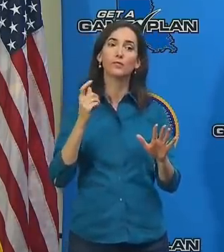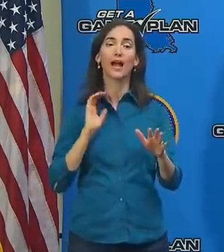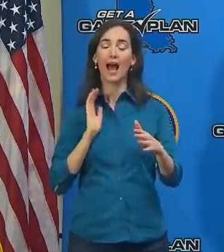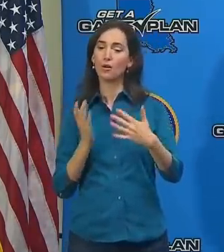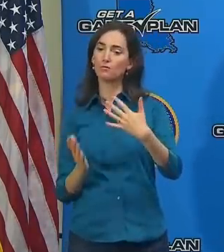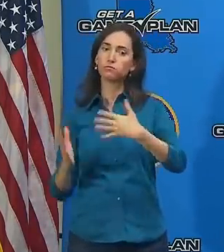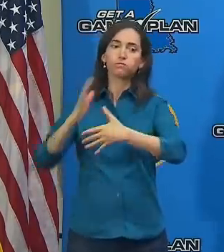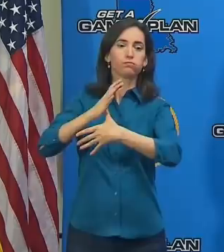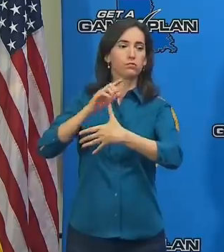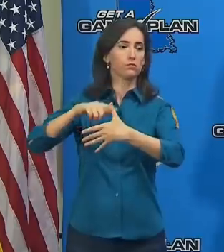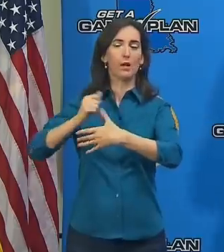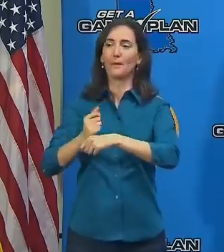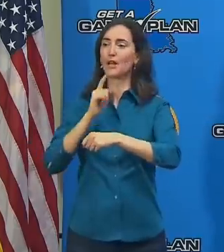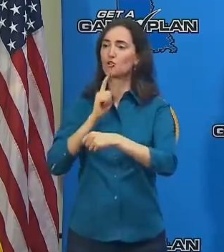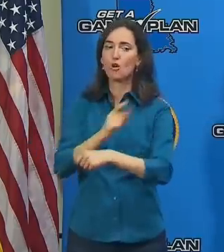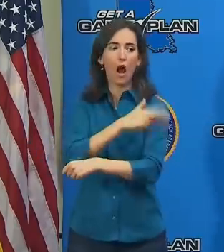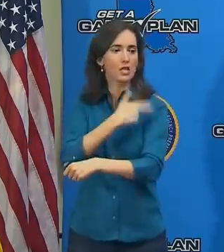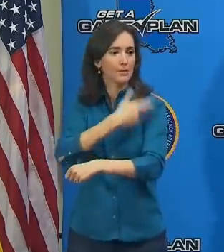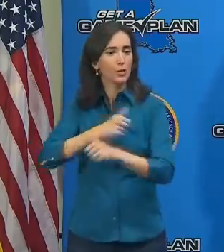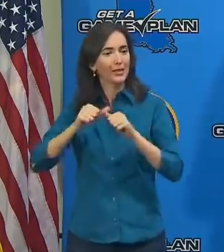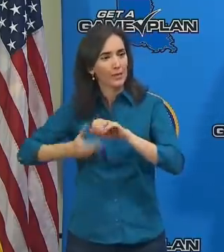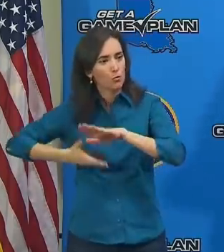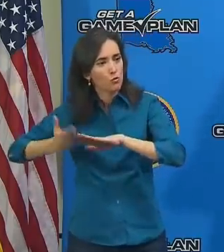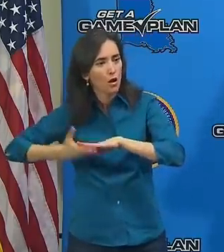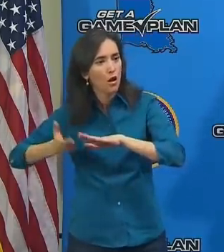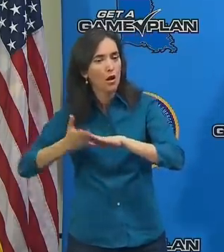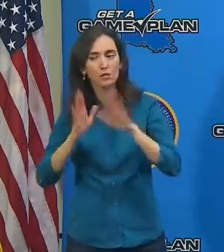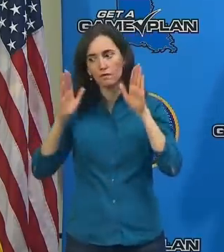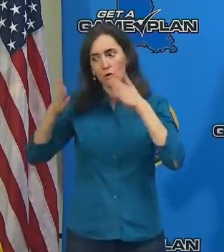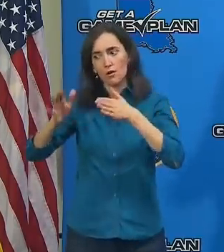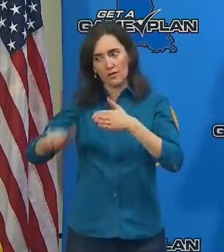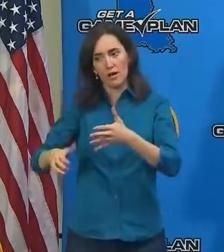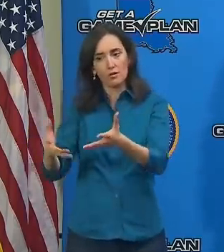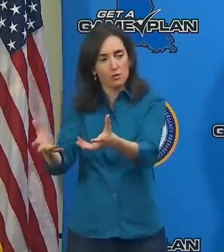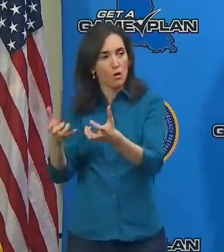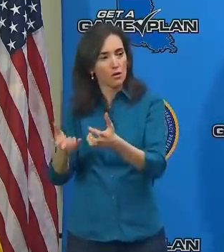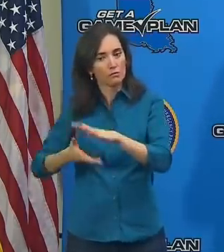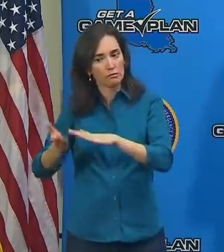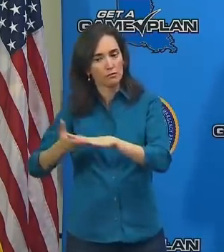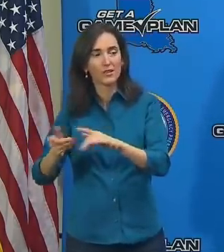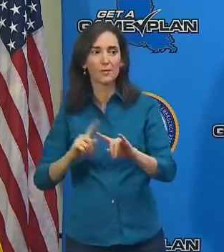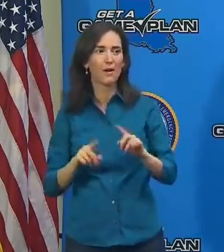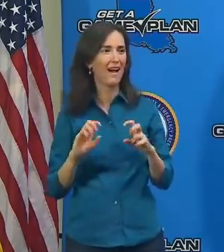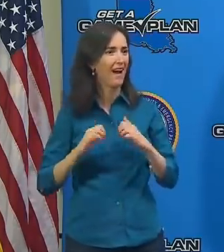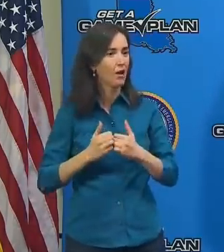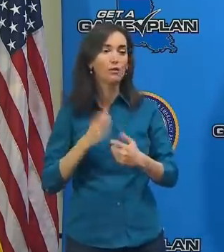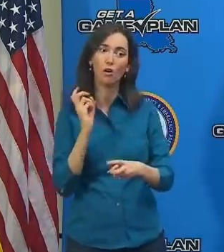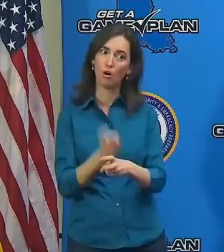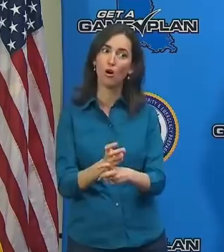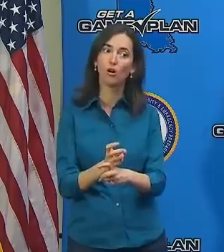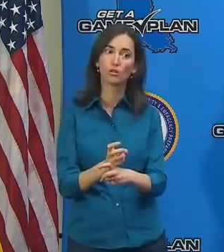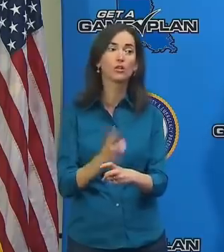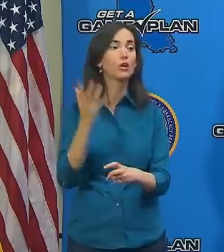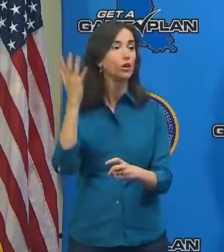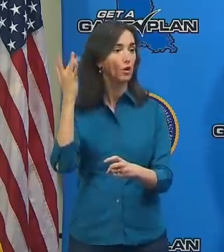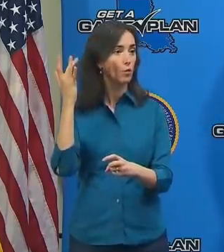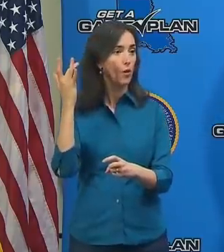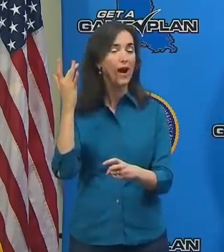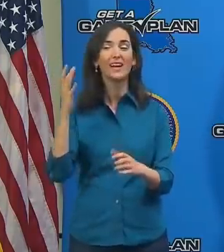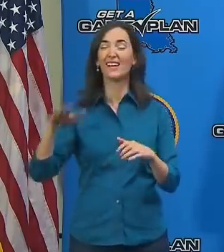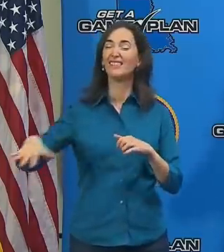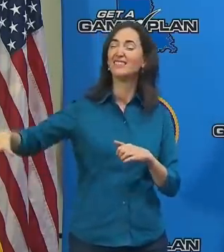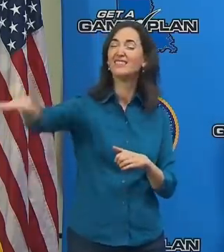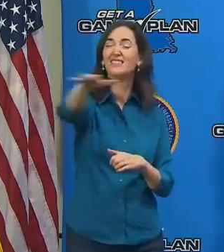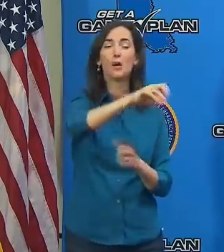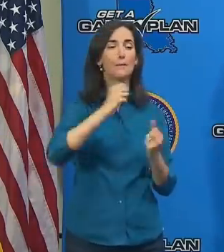can remain in operation and functional. And that's going to be a challenge because we expect widespread power